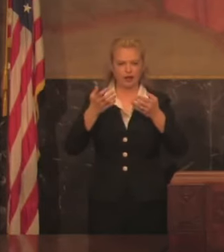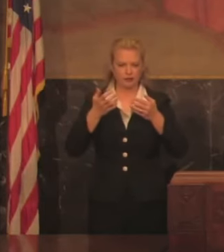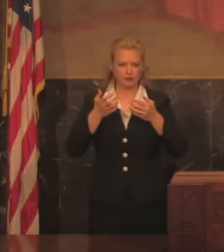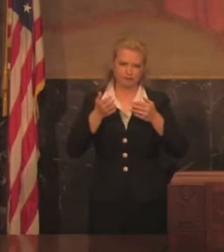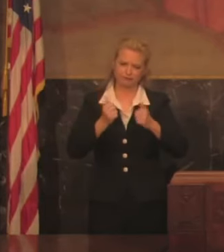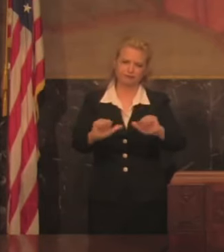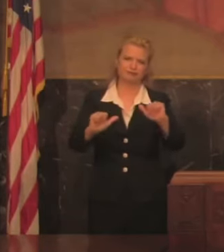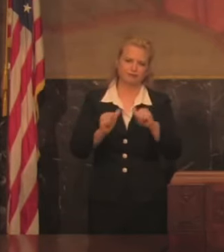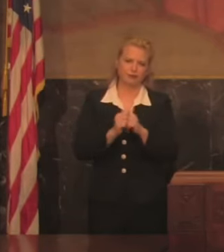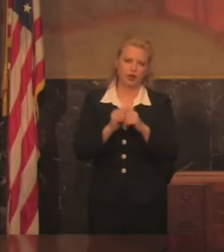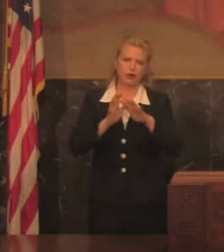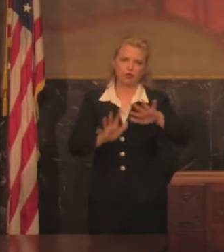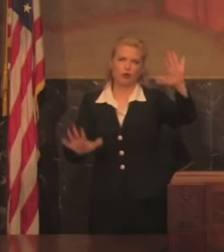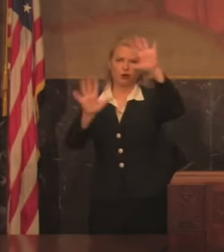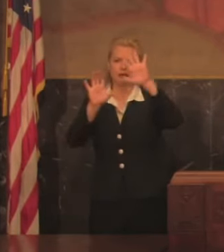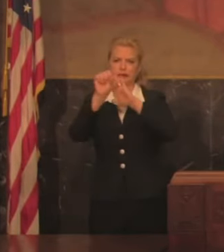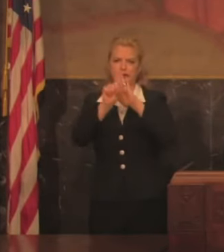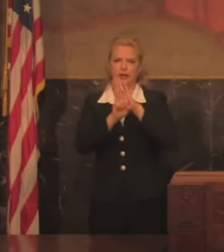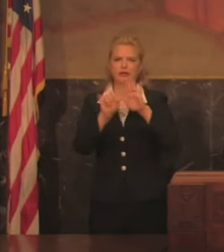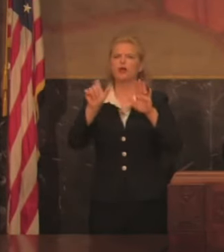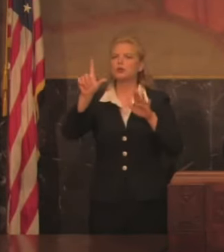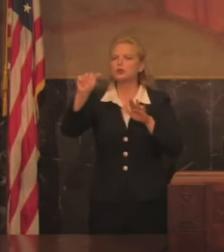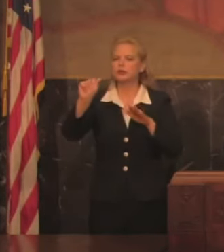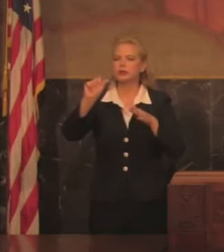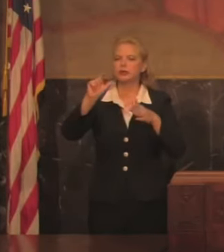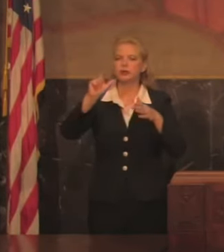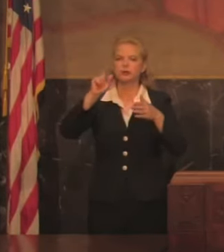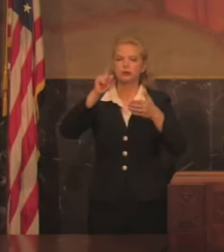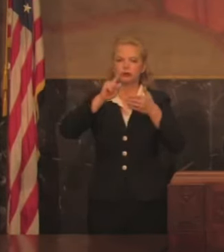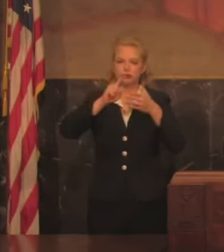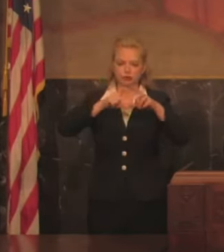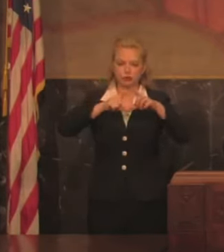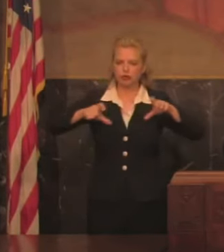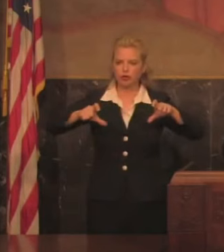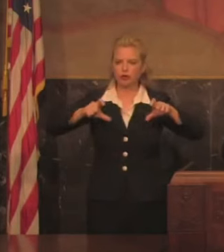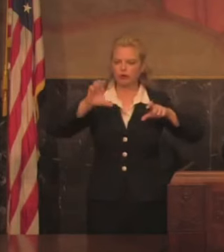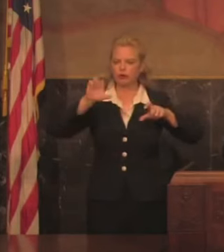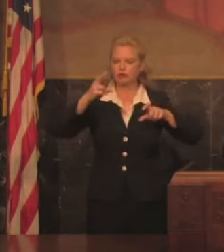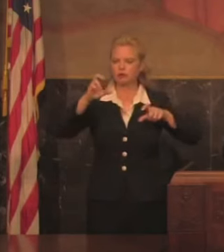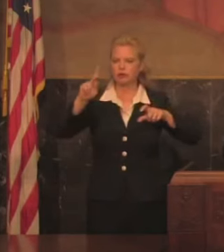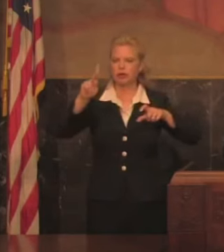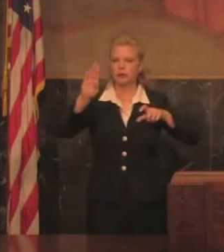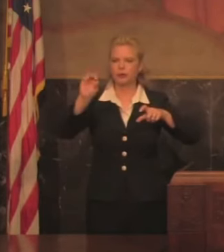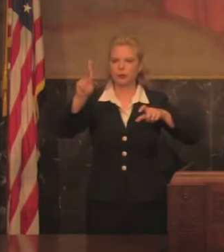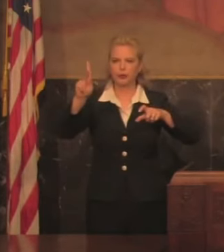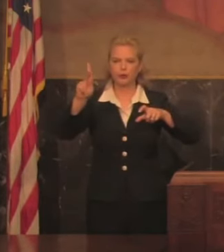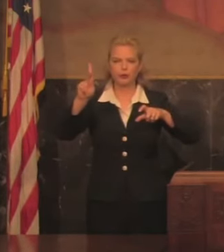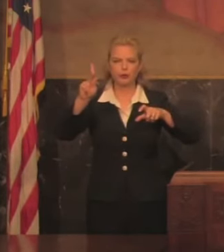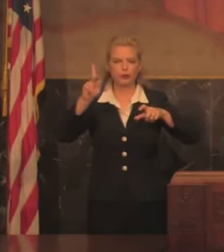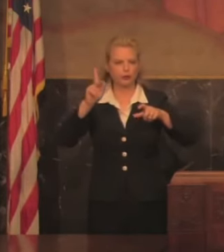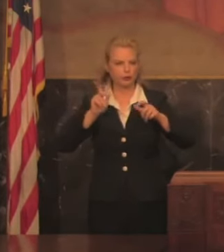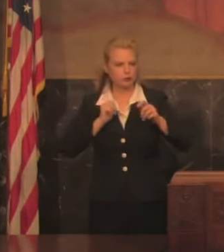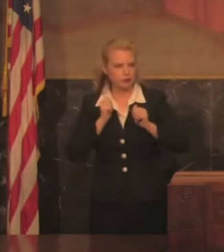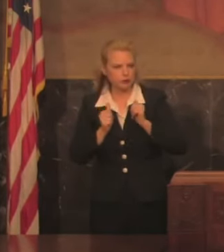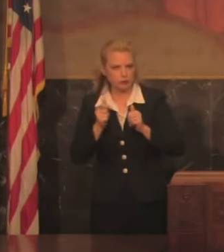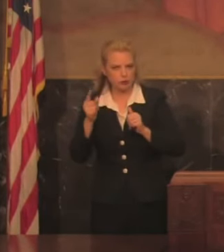government with the Louisiana Checkbook Initiative that you all heard so much about over the last several months. We also have